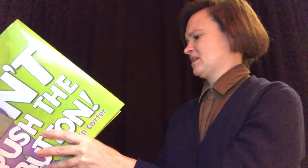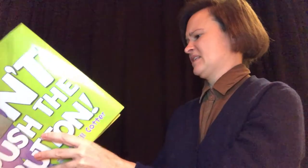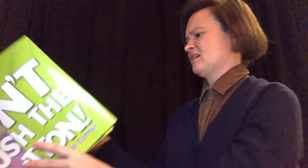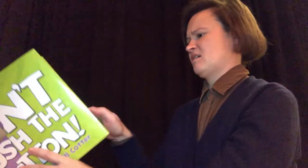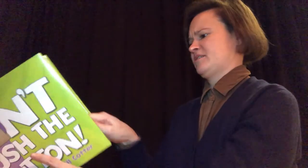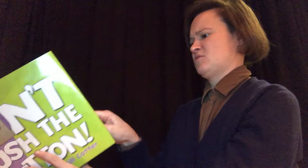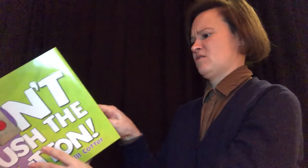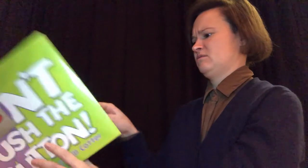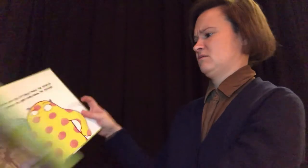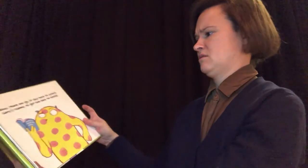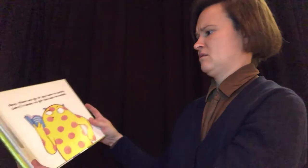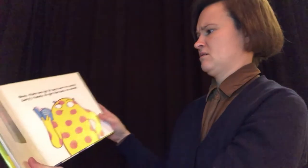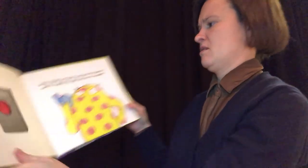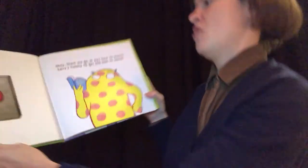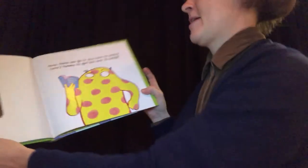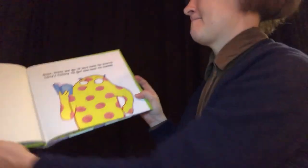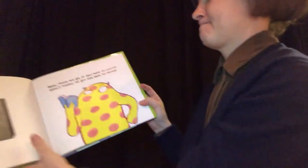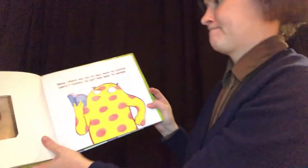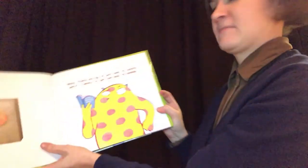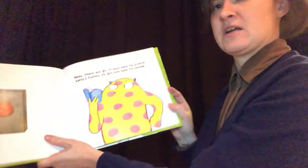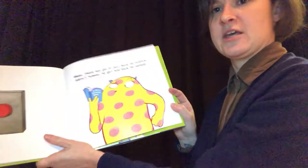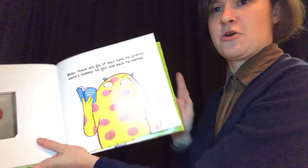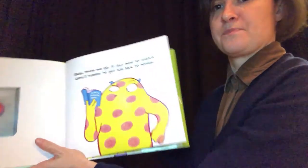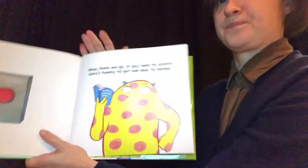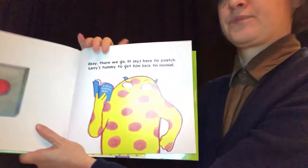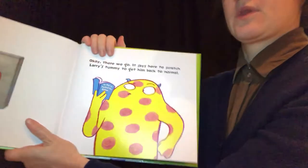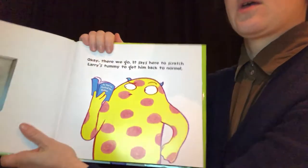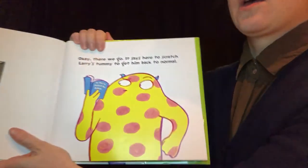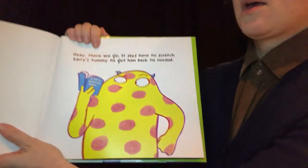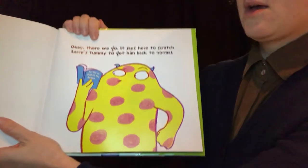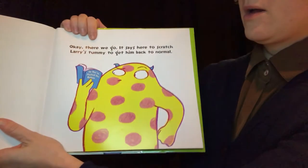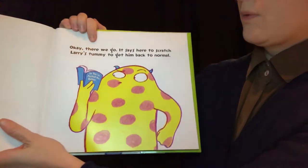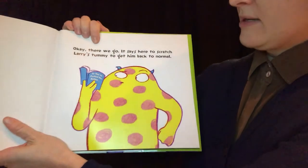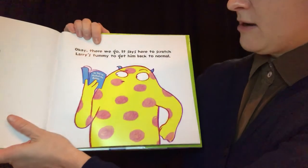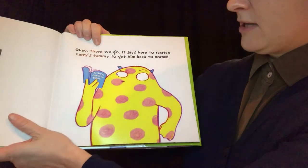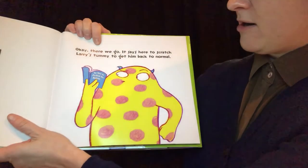I think I got them all. Okay, there they go. What now, Larry?